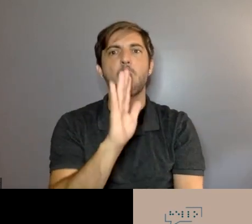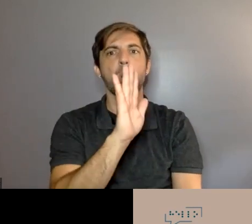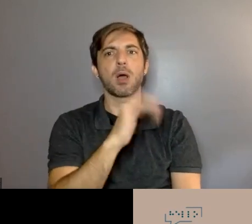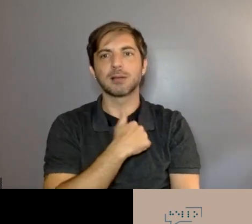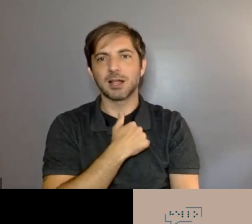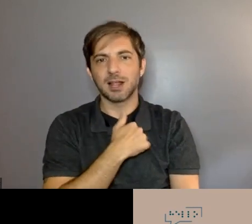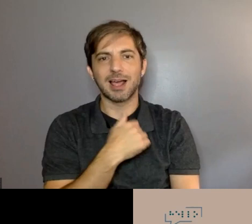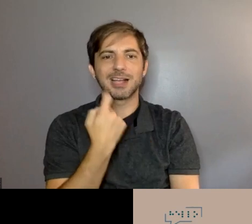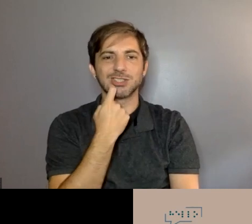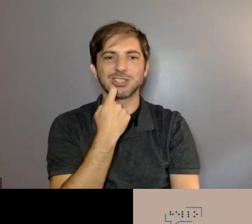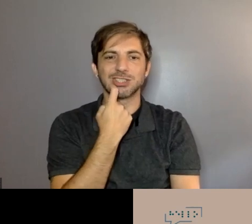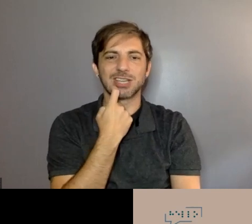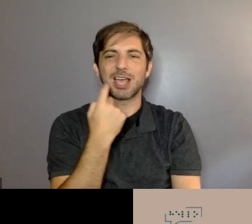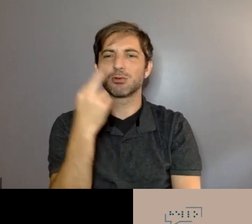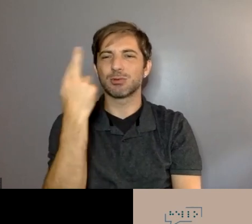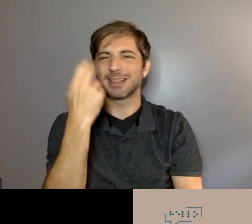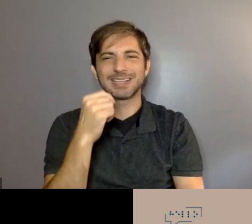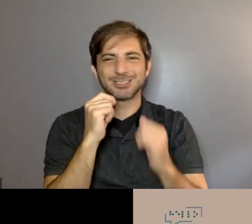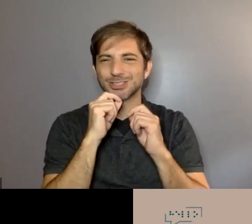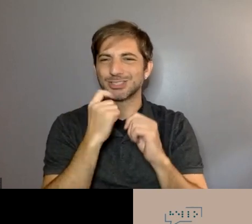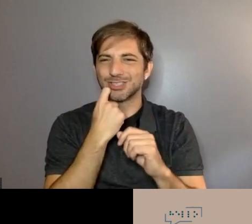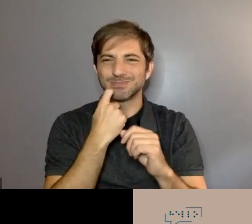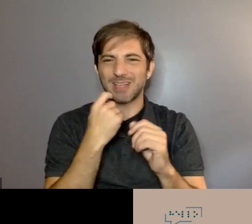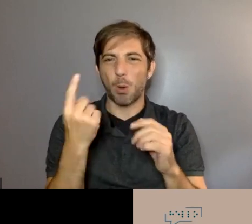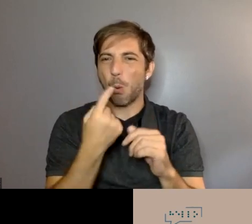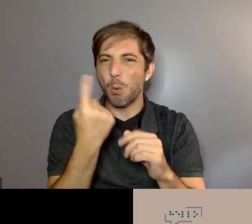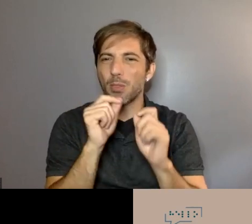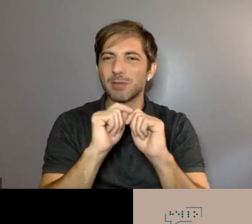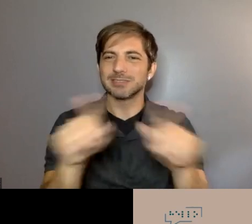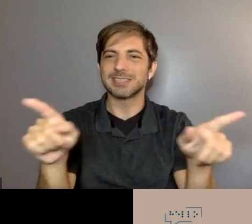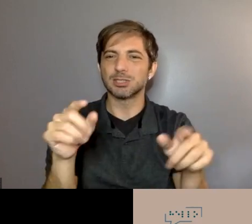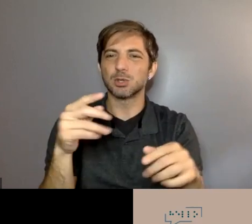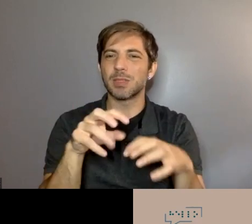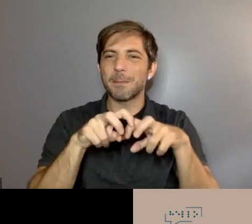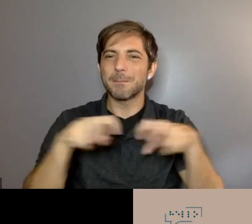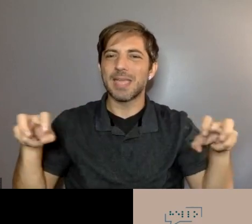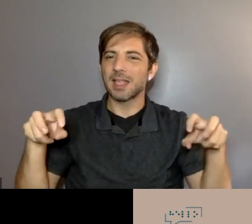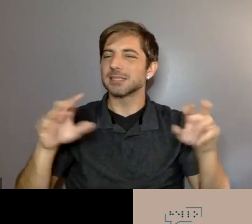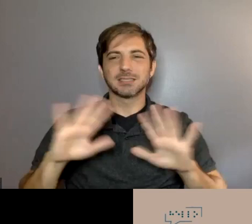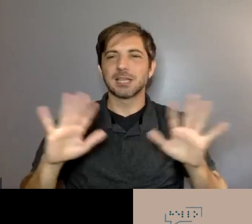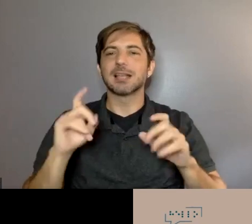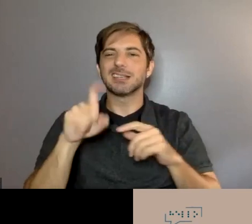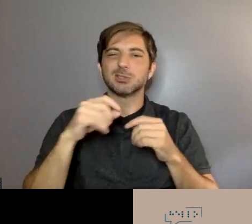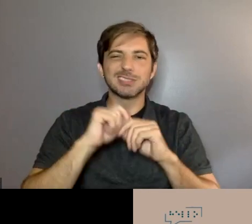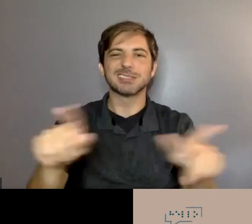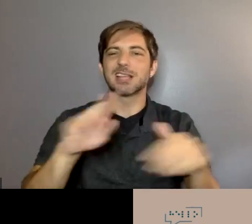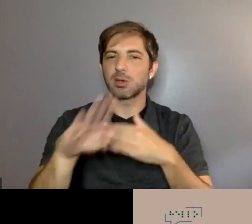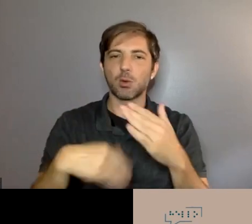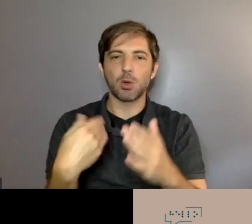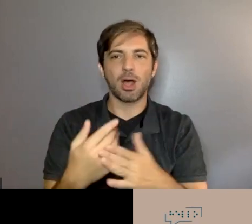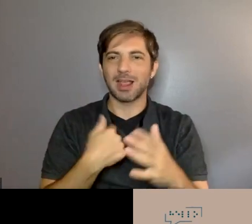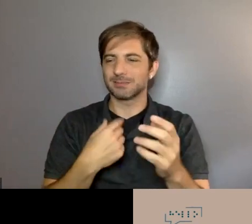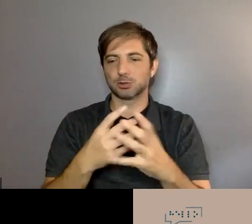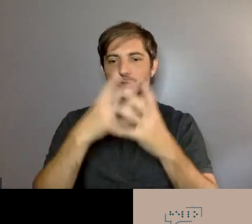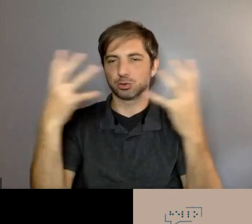I just sent those to just the host and panelists. I apologize to everyone. doing 10 things at once. So are you going to